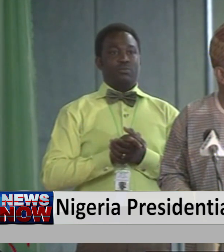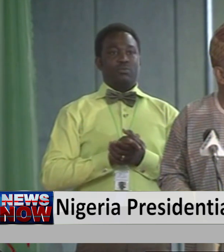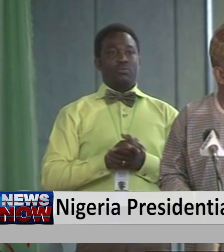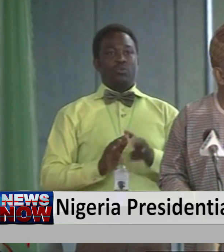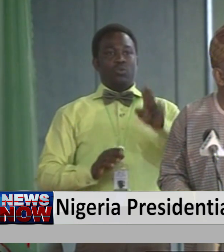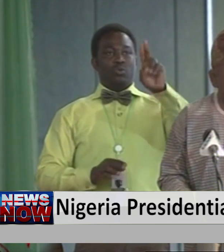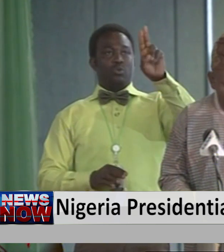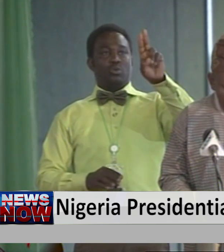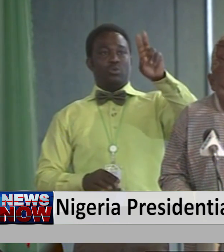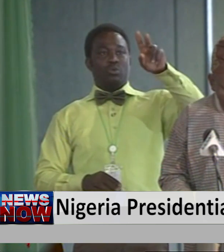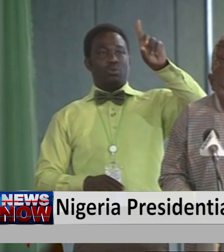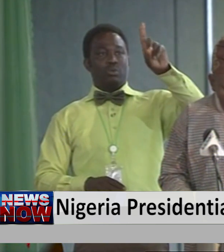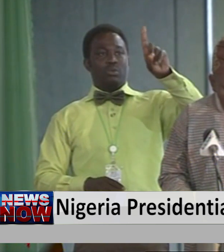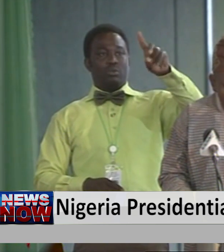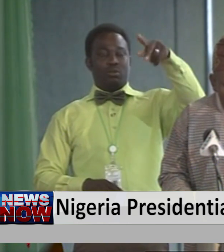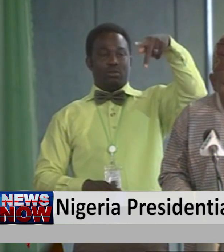UDP